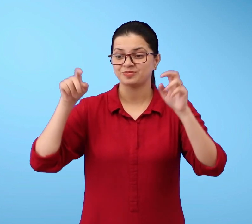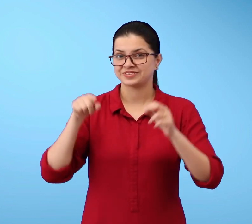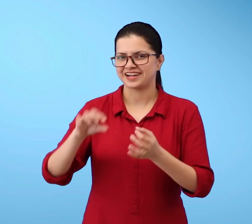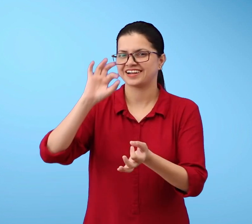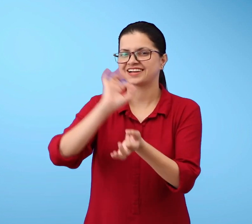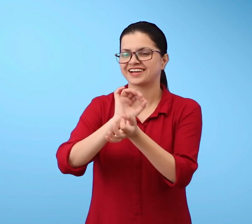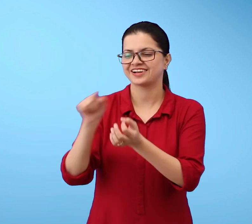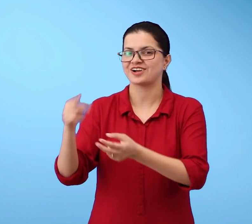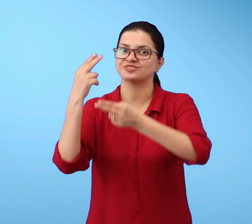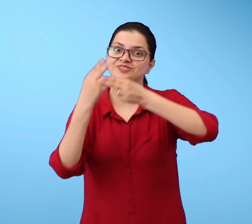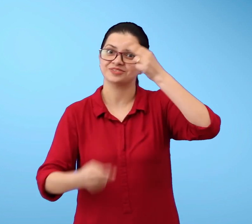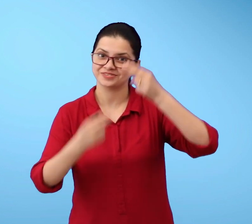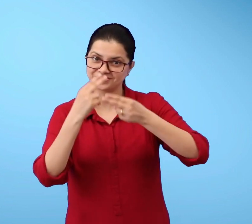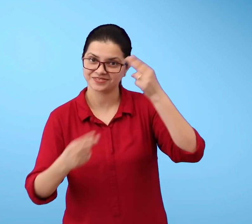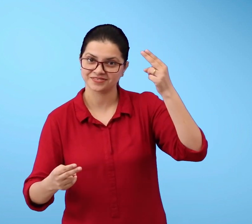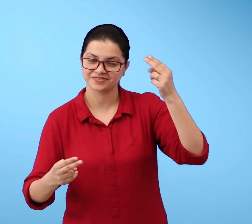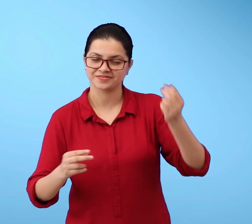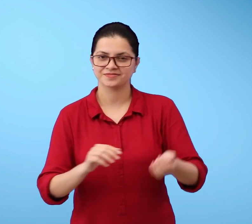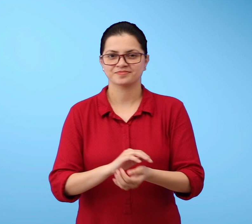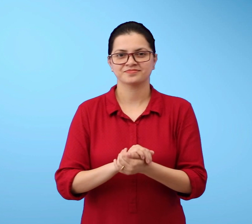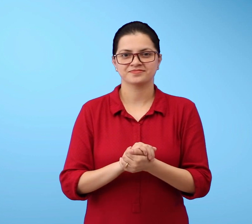The story of the Buddha.